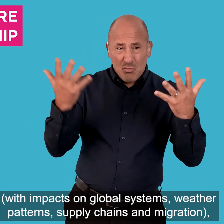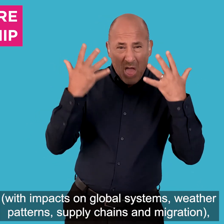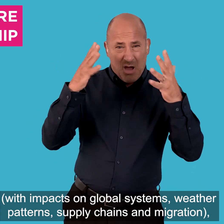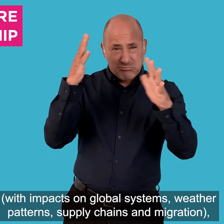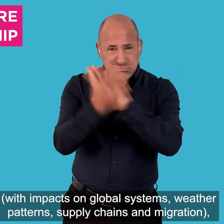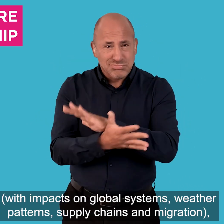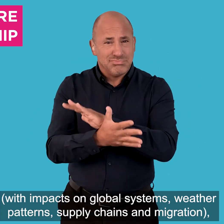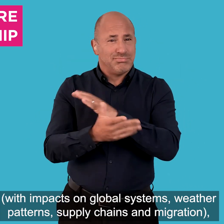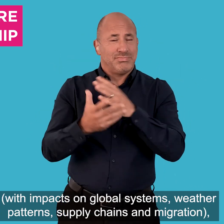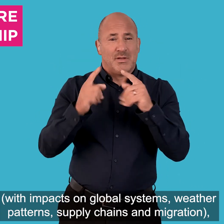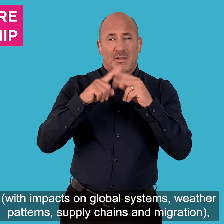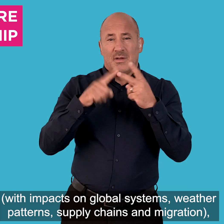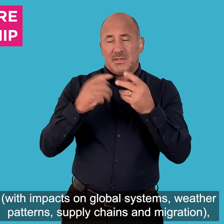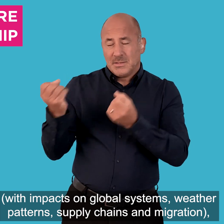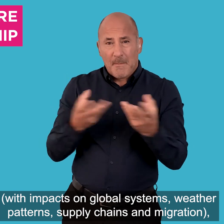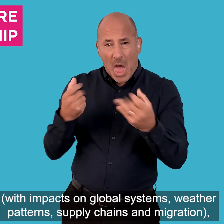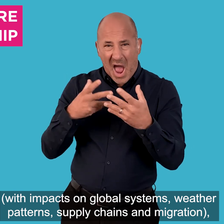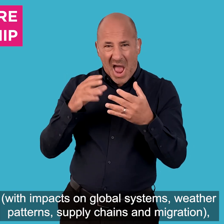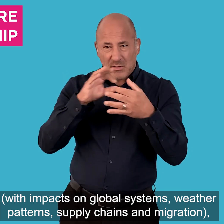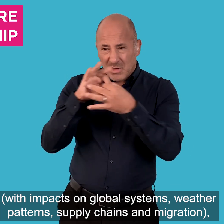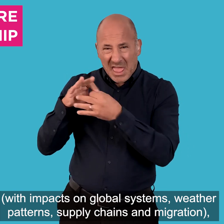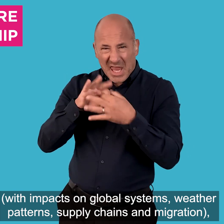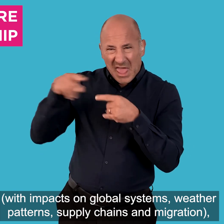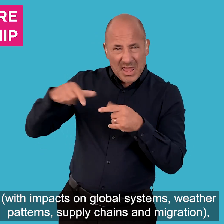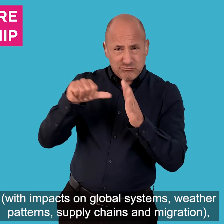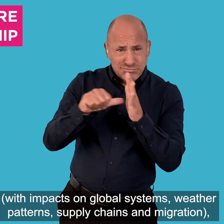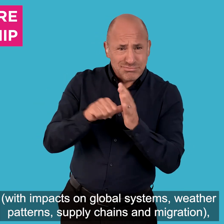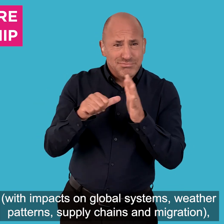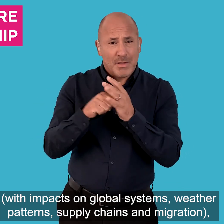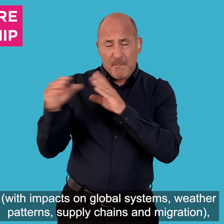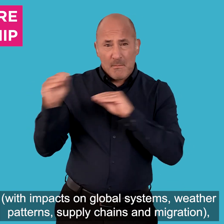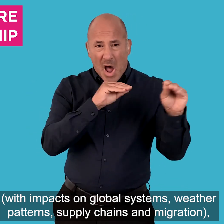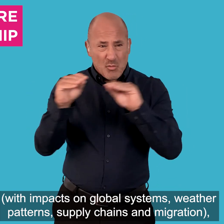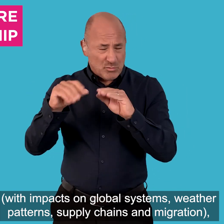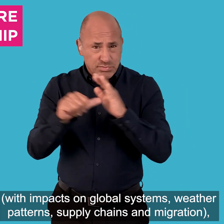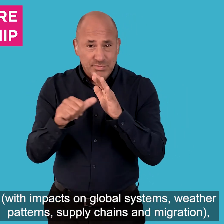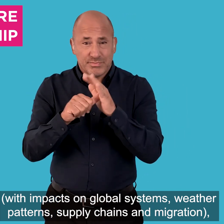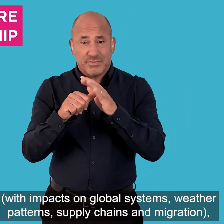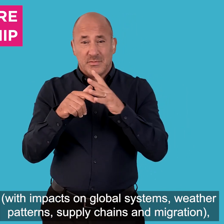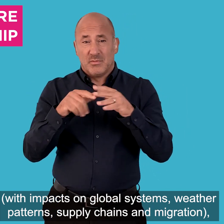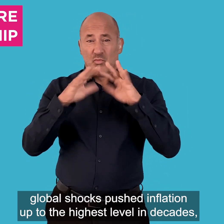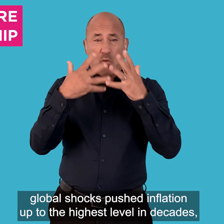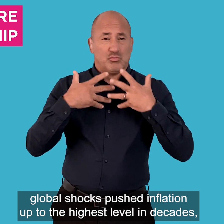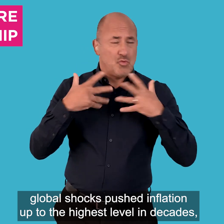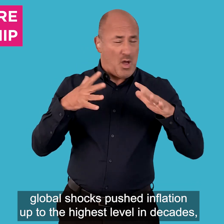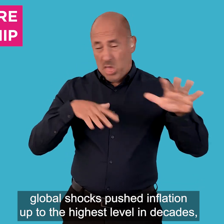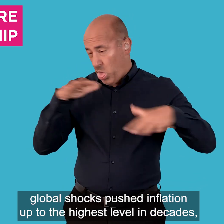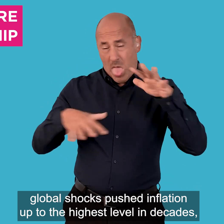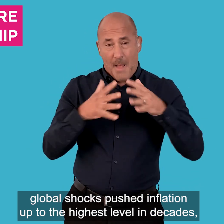with impacts on global systems, weather patterns, supply chains and migration, global